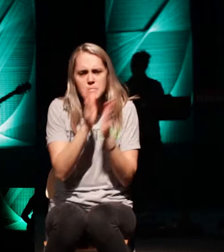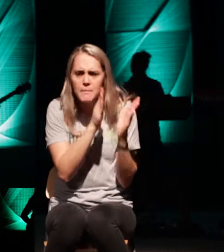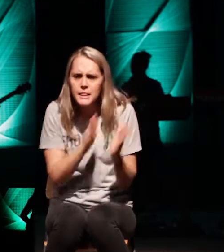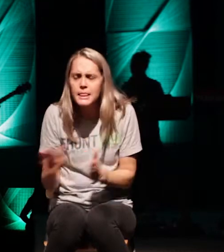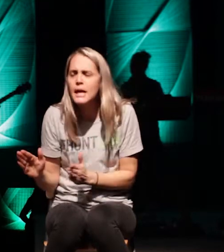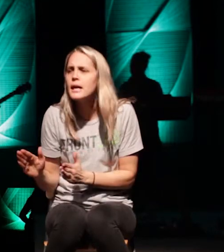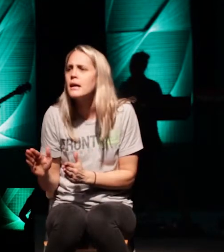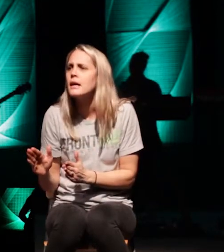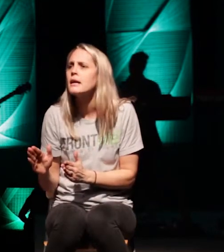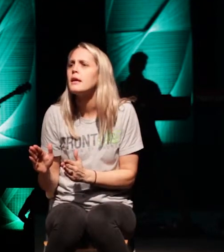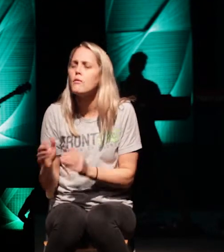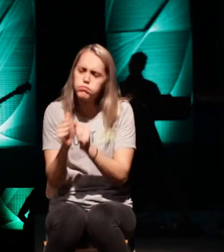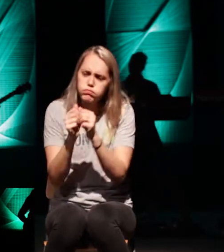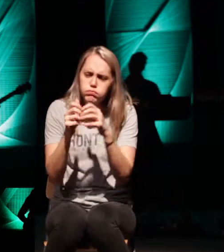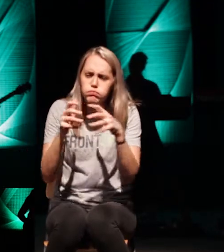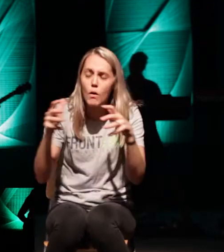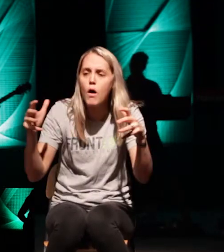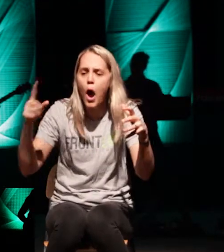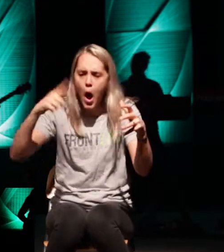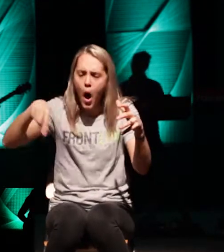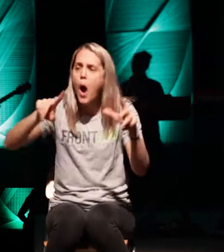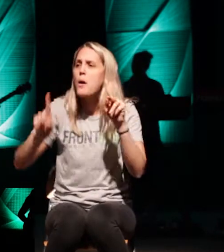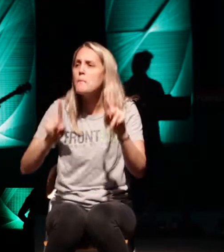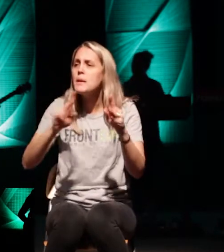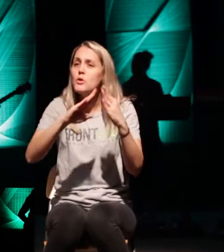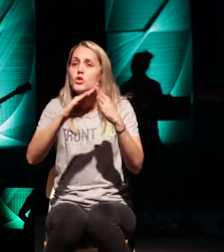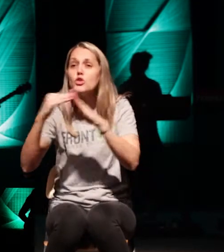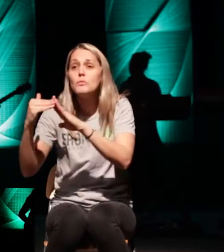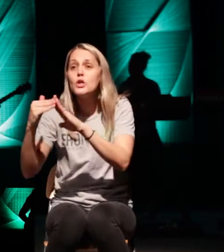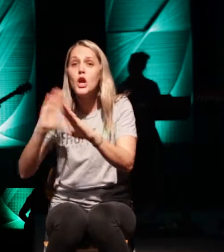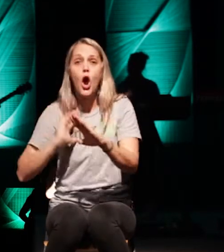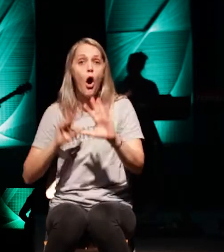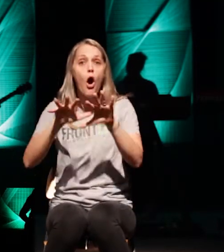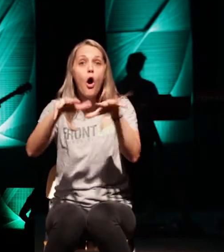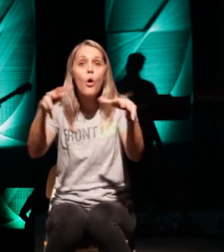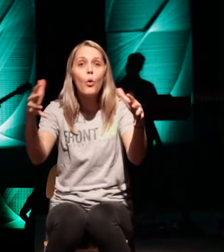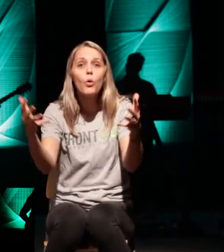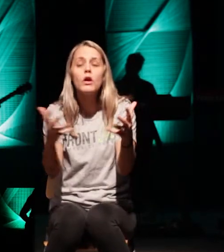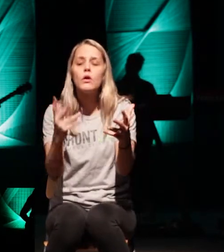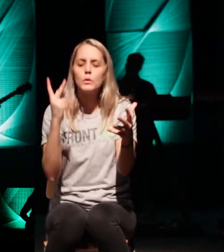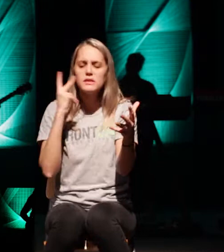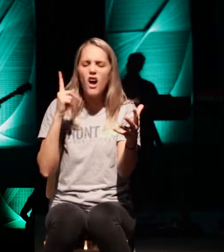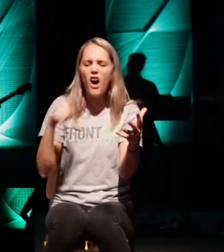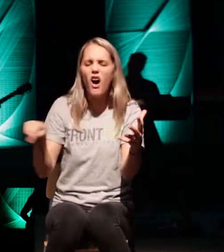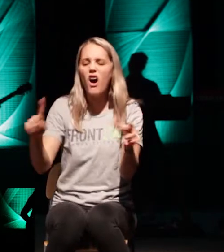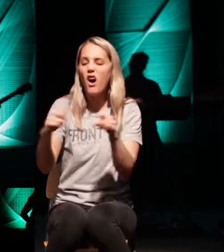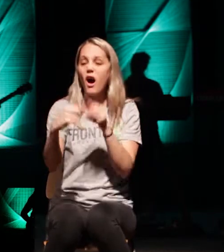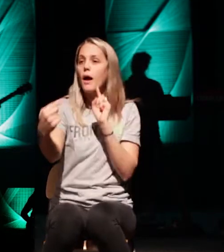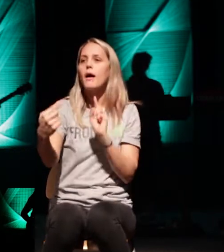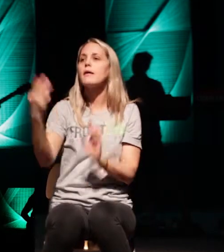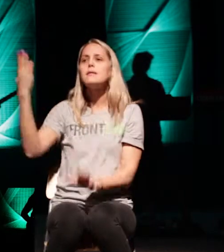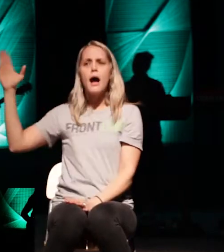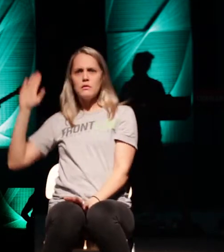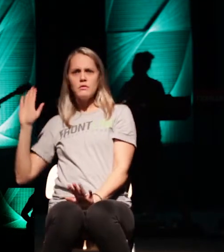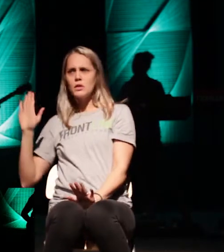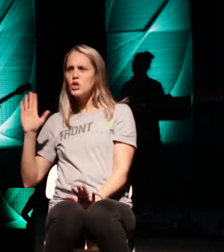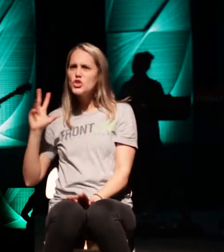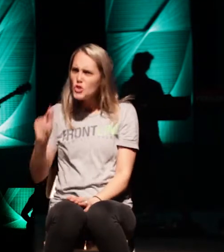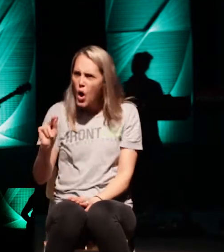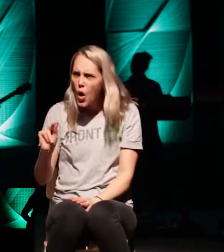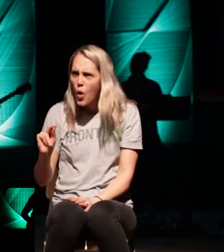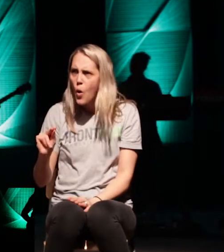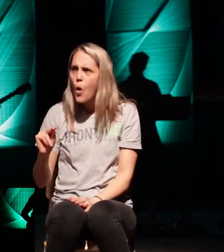And there are people in our communities and in our world who we oftentimes see as enemies. And God goes, no, I've